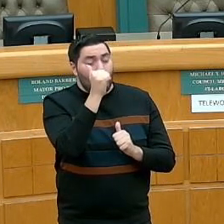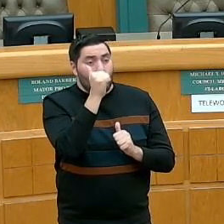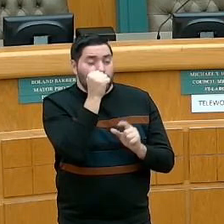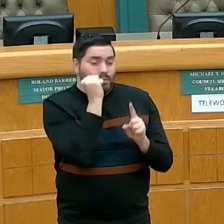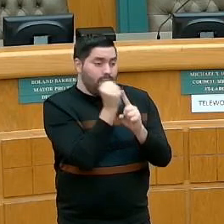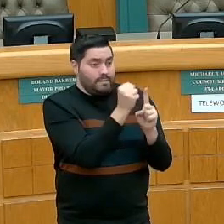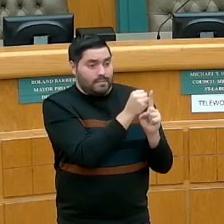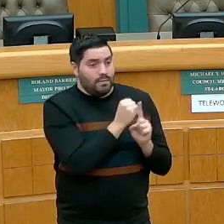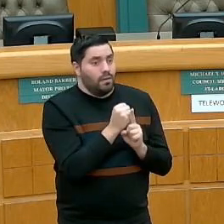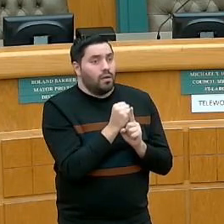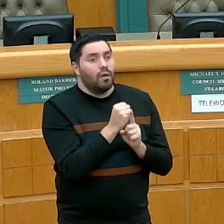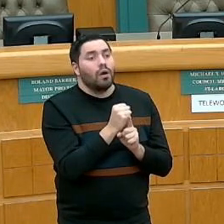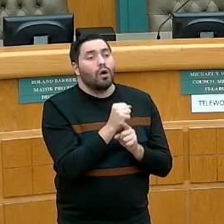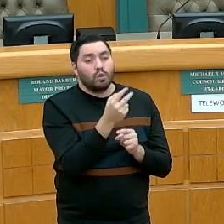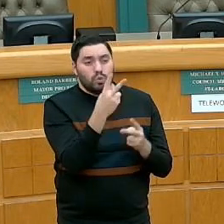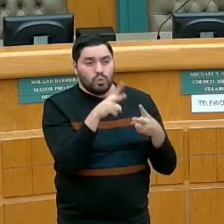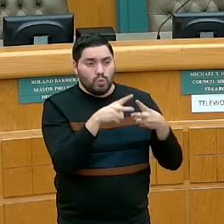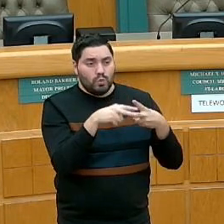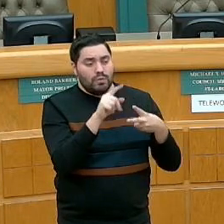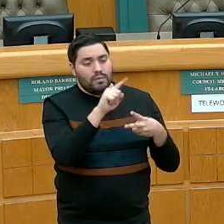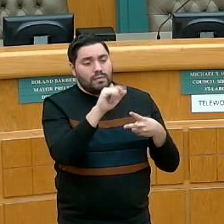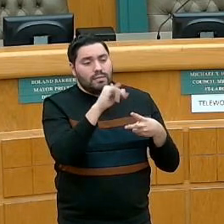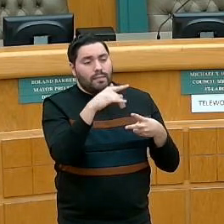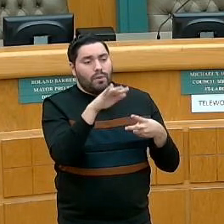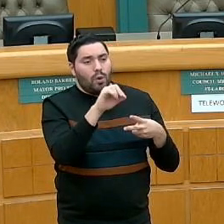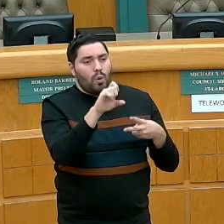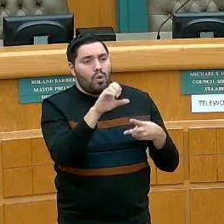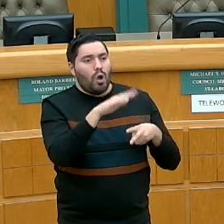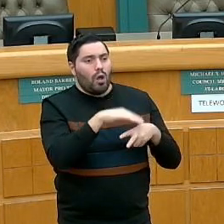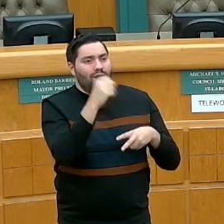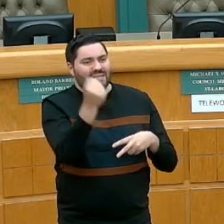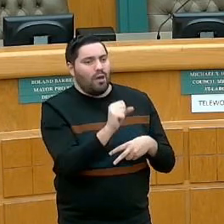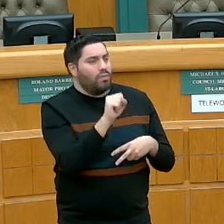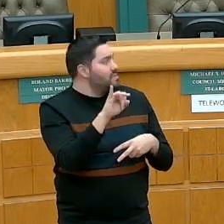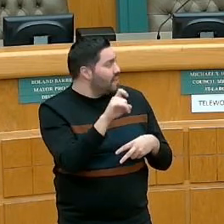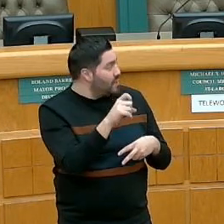cases in the are in two zip codes on the south side.